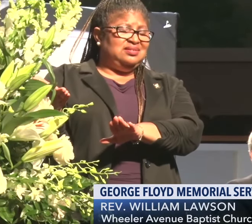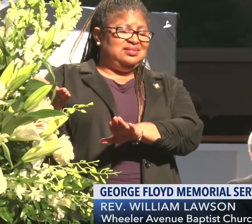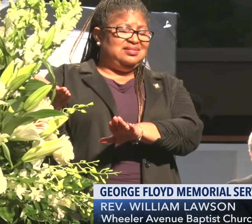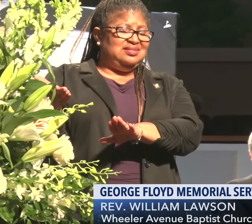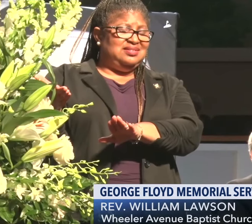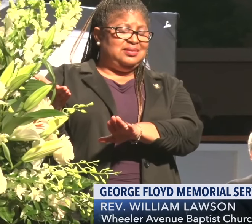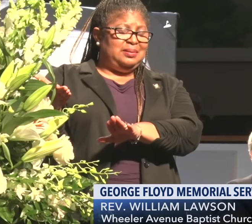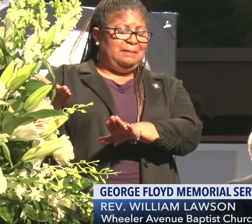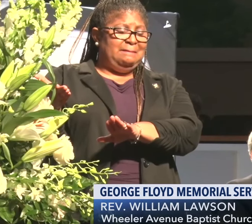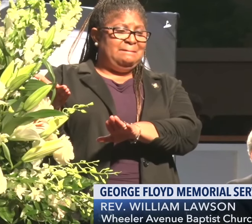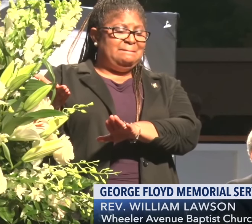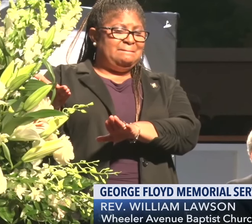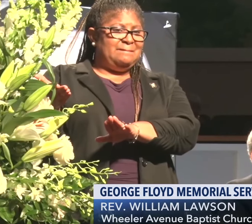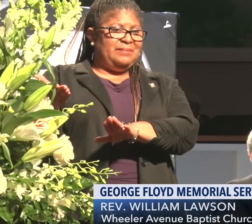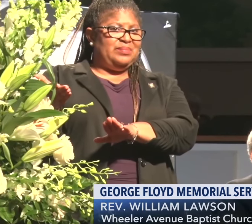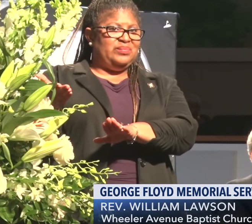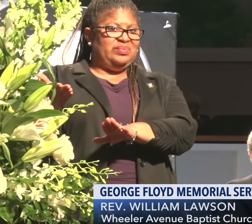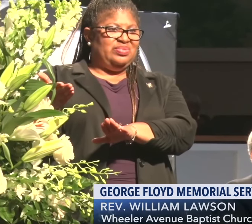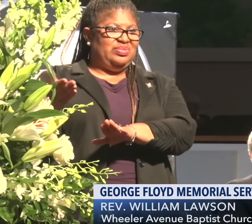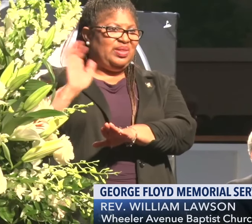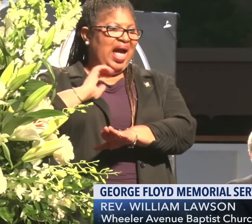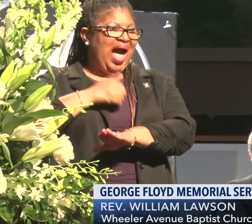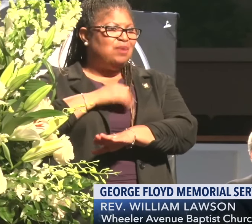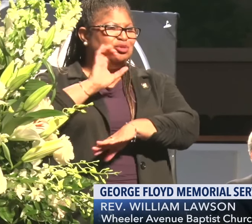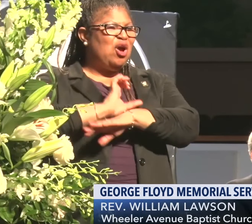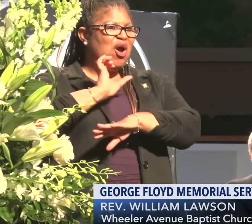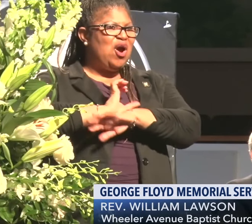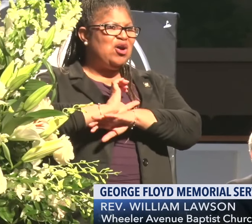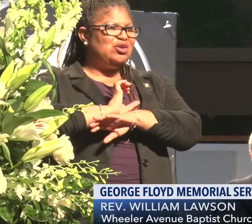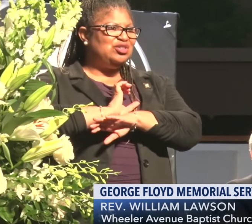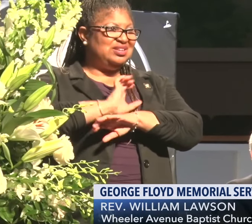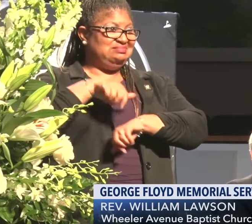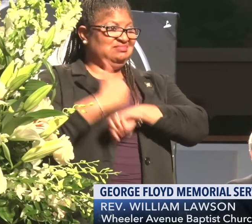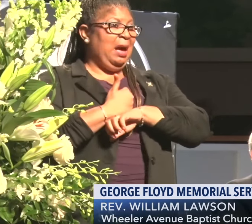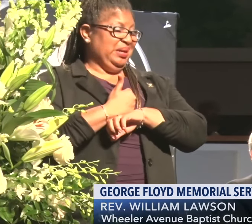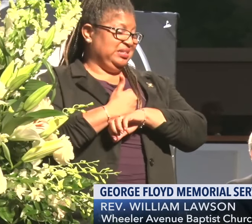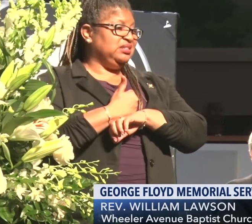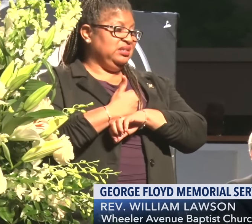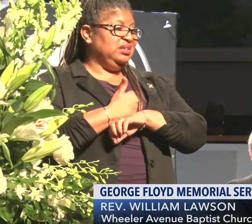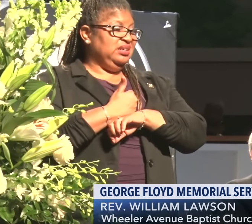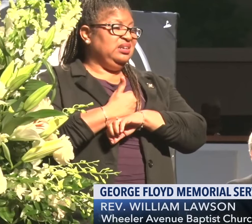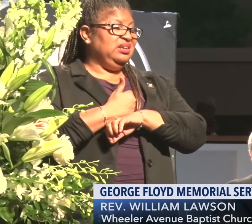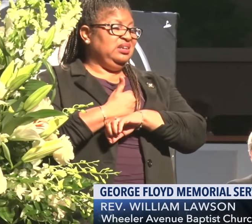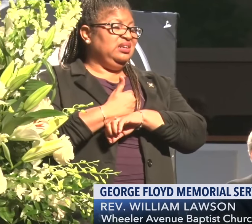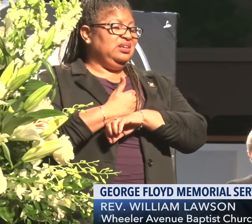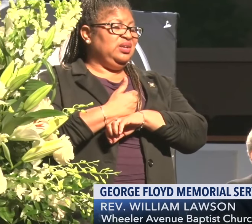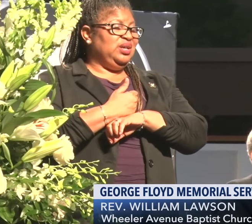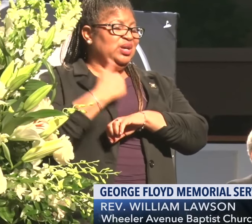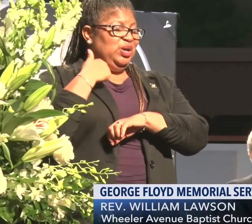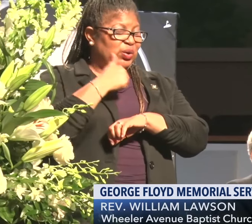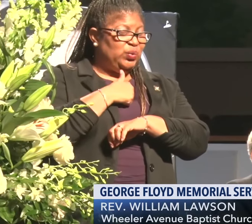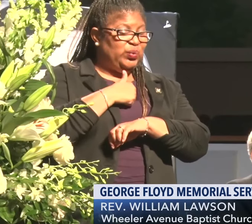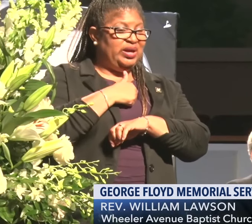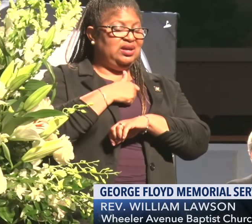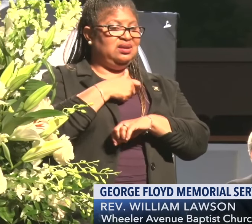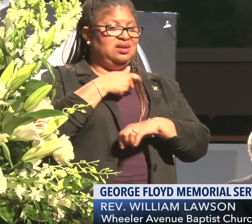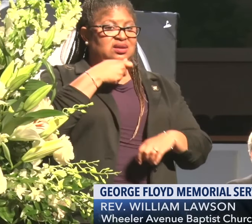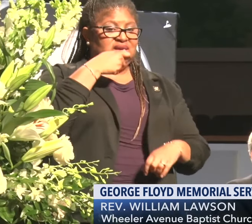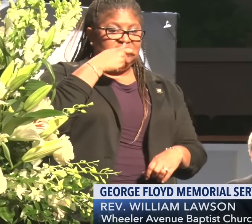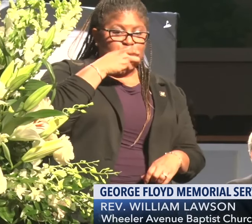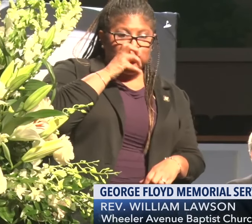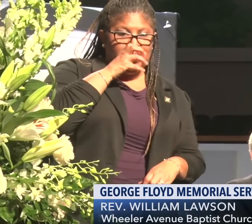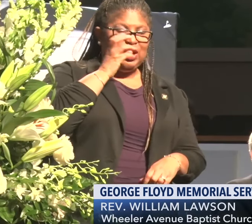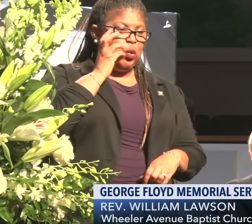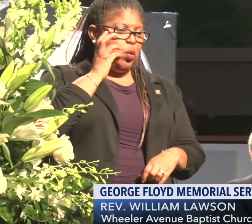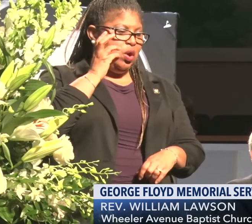comes our churches. And as we take the Lord's supper,